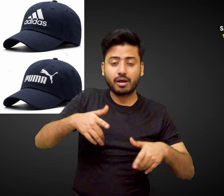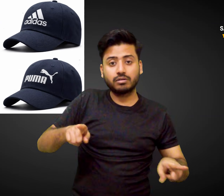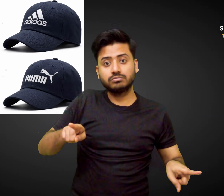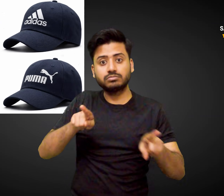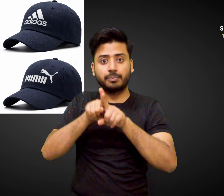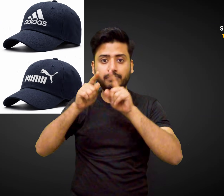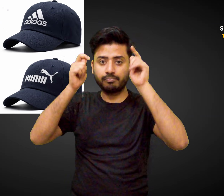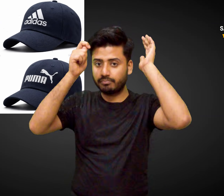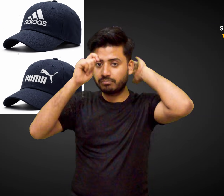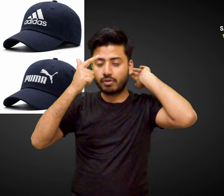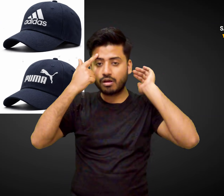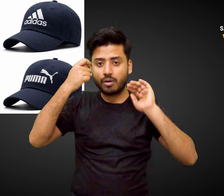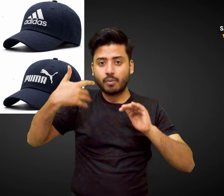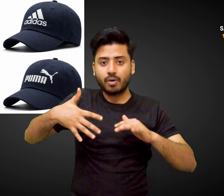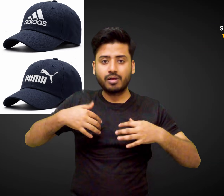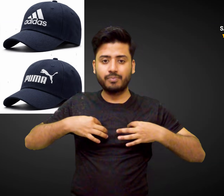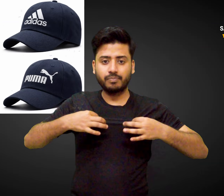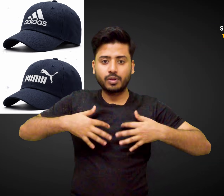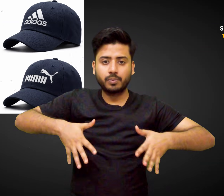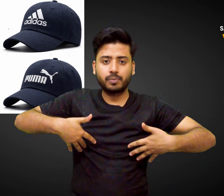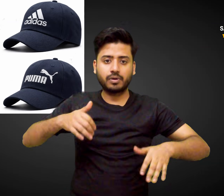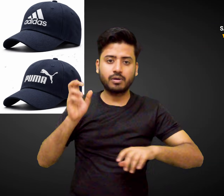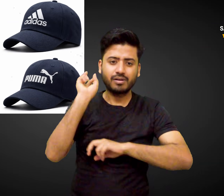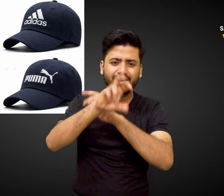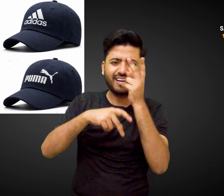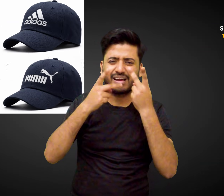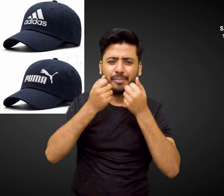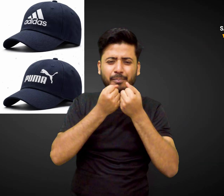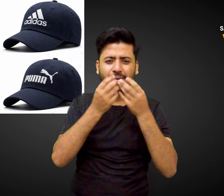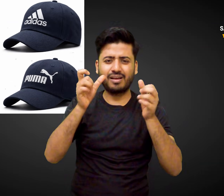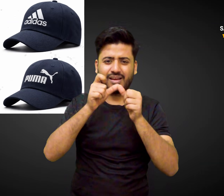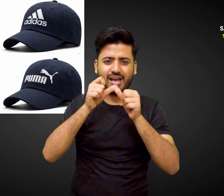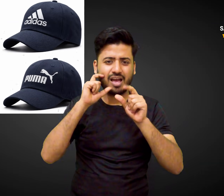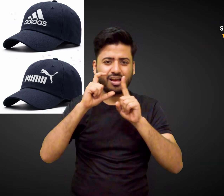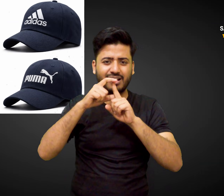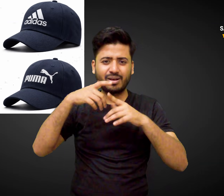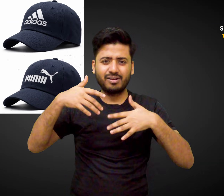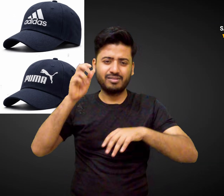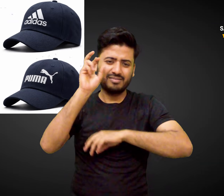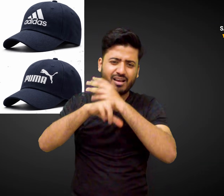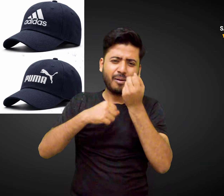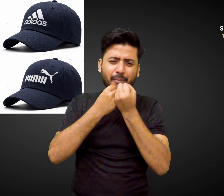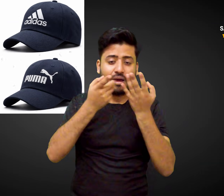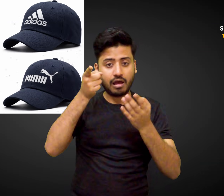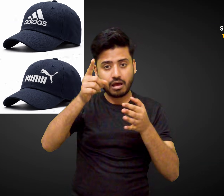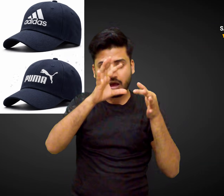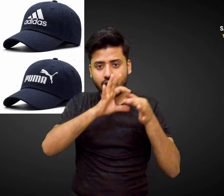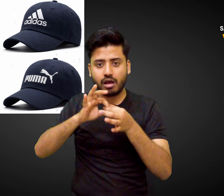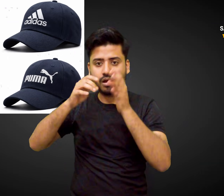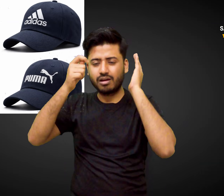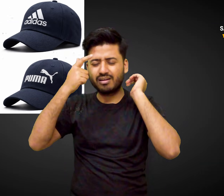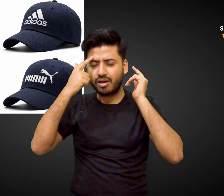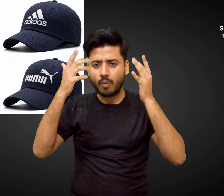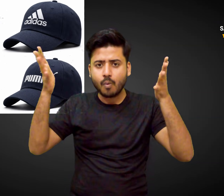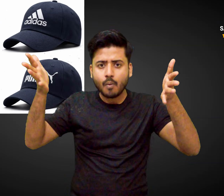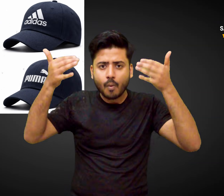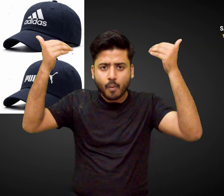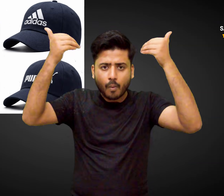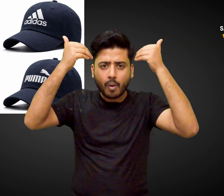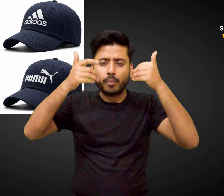daily, prolonged use of tight-fitting headwear can cause breakage, scalp irritation, and hat hair, flattened hair. The key